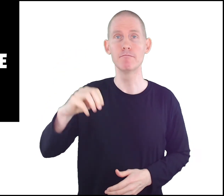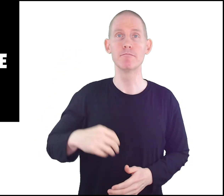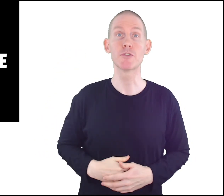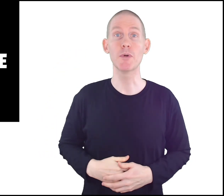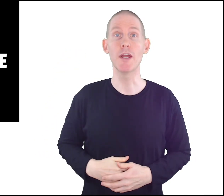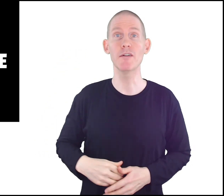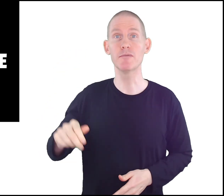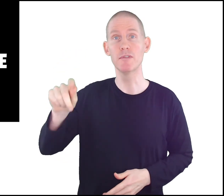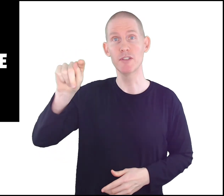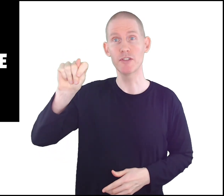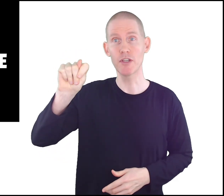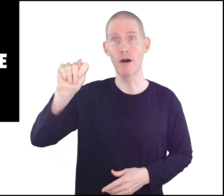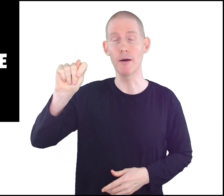So we have Tom.